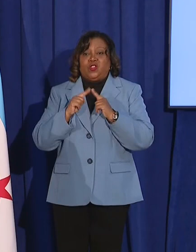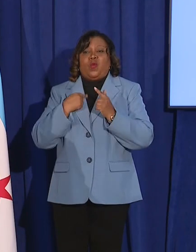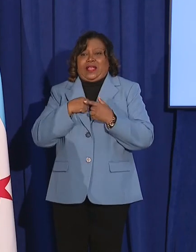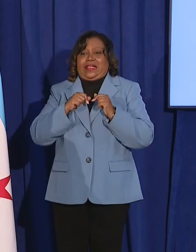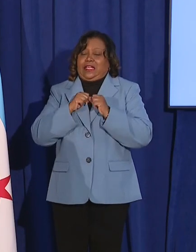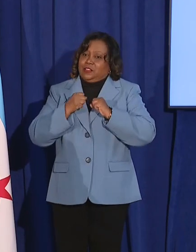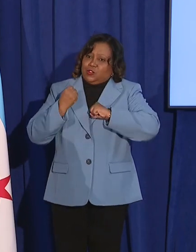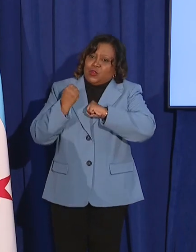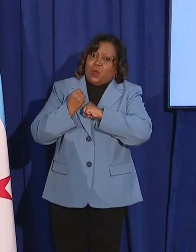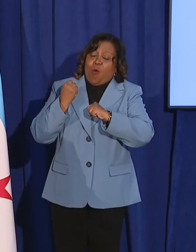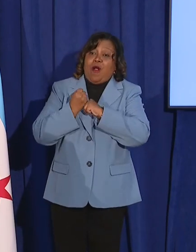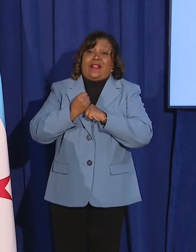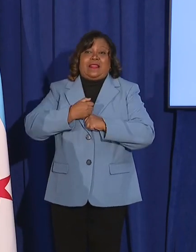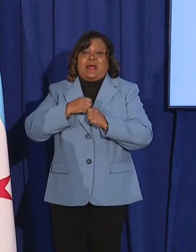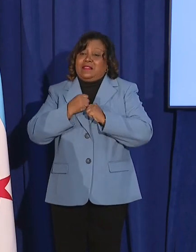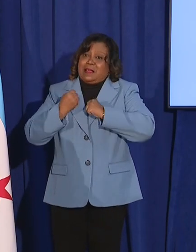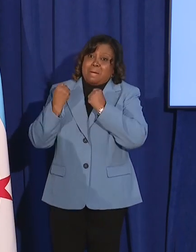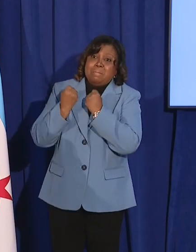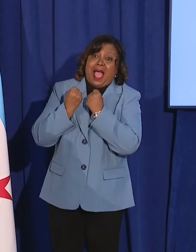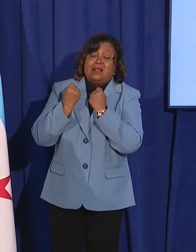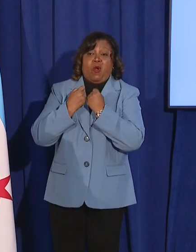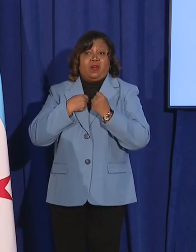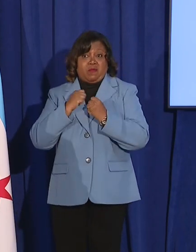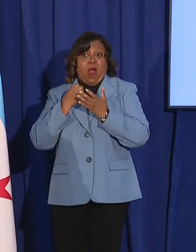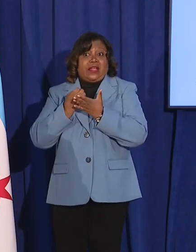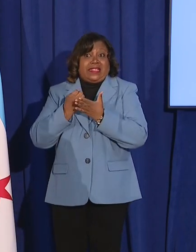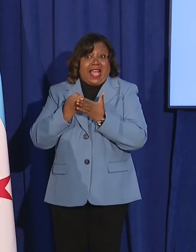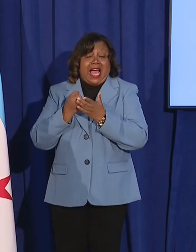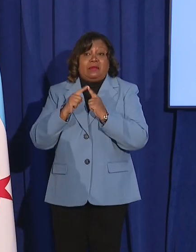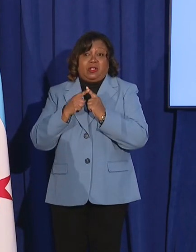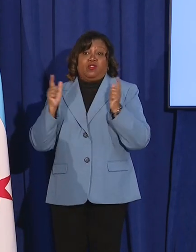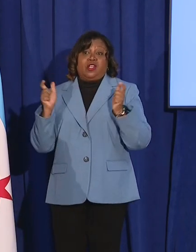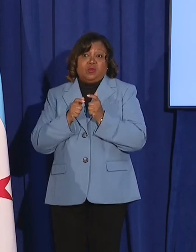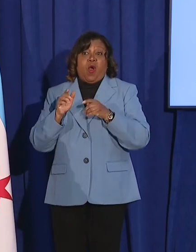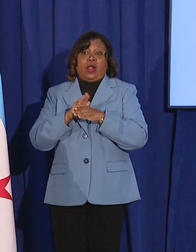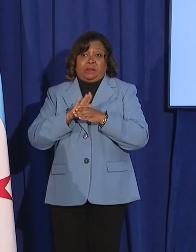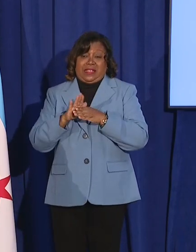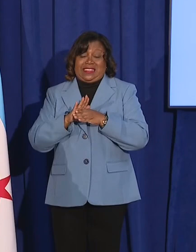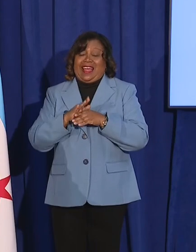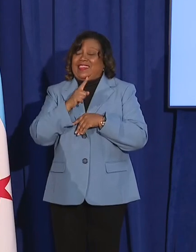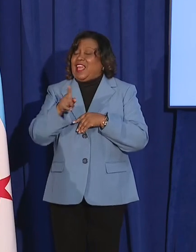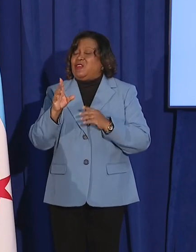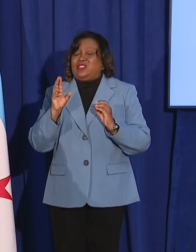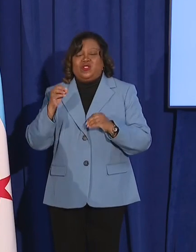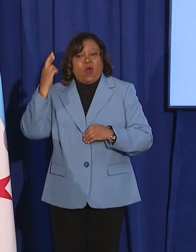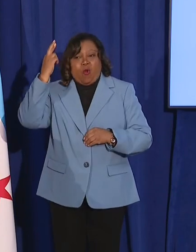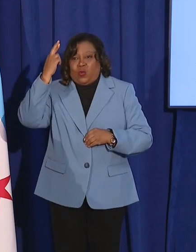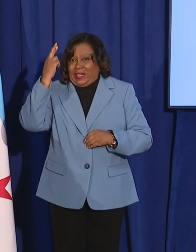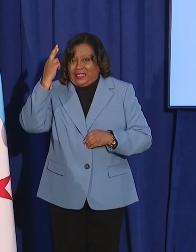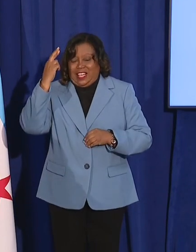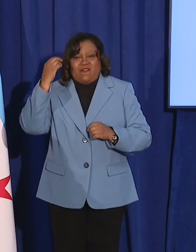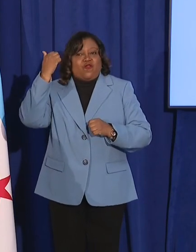that we can support the backbone of our economy, which is our small businesses. There is no reason for any